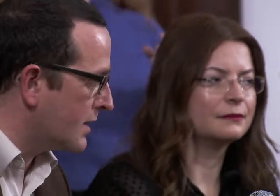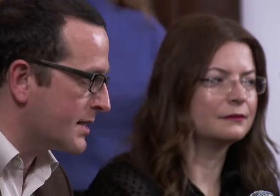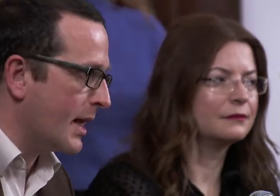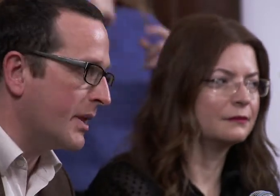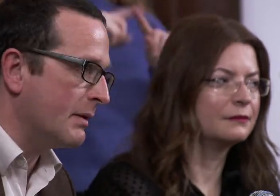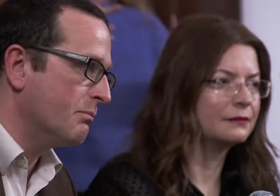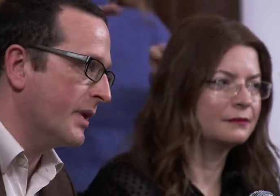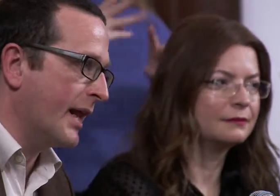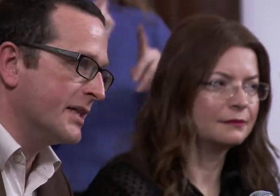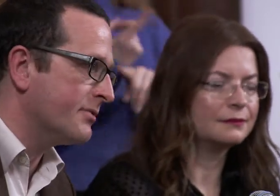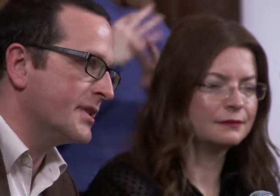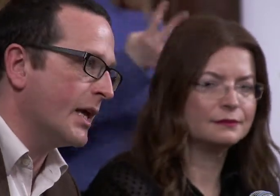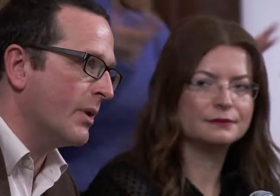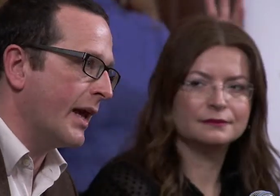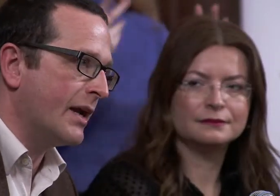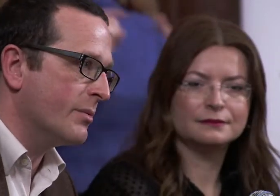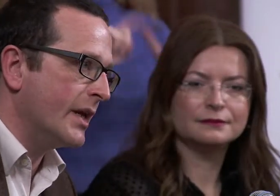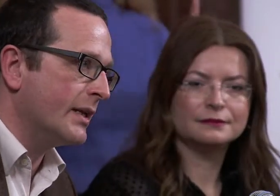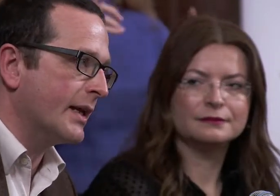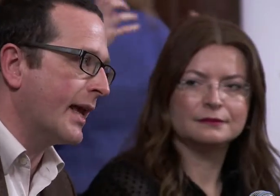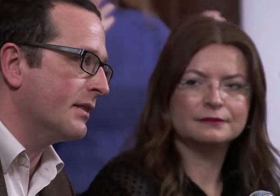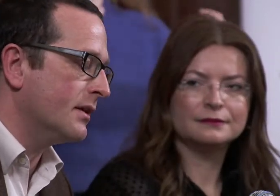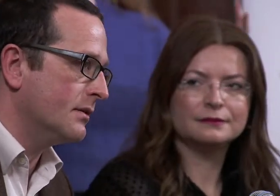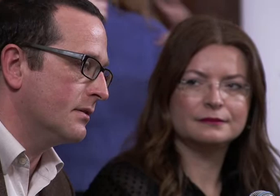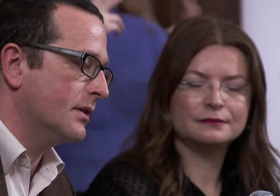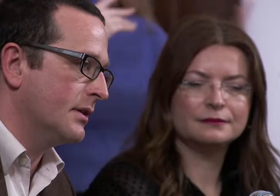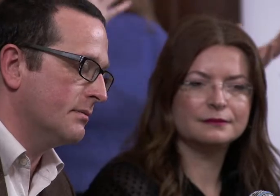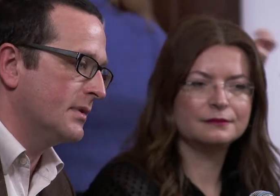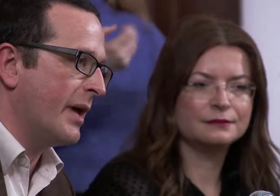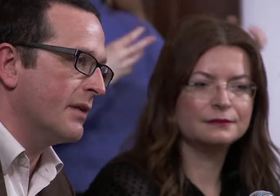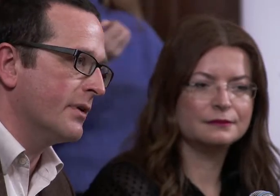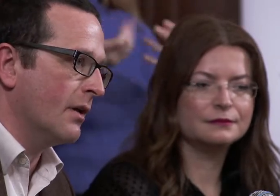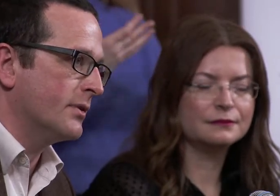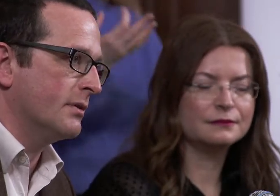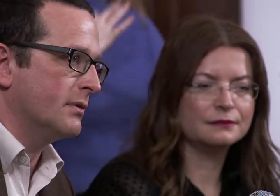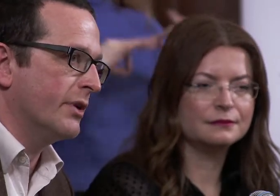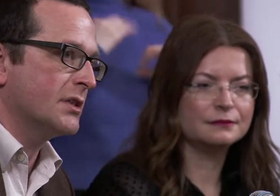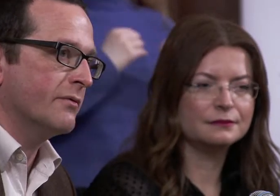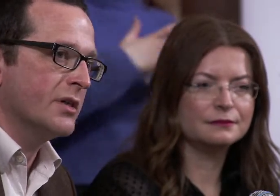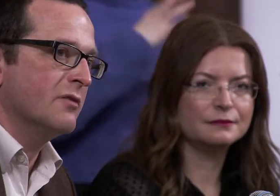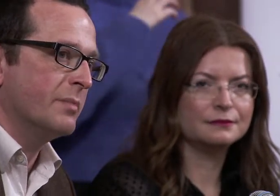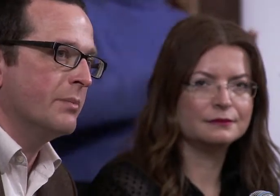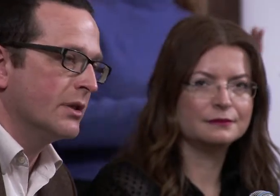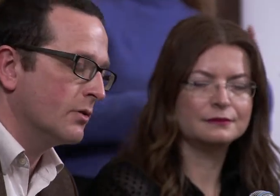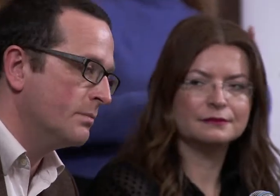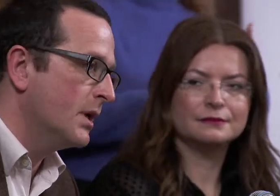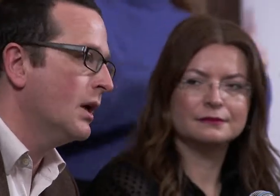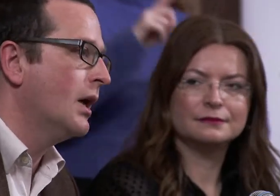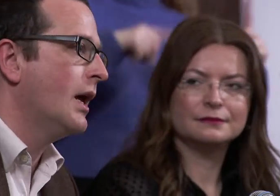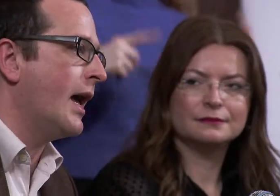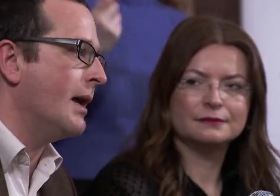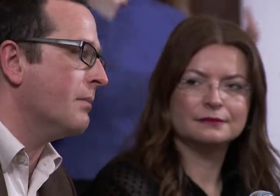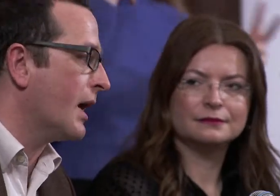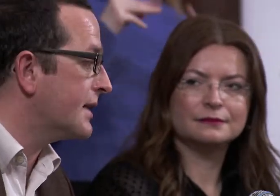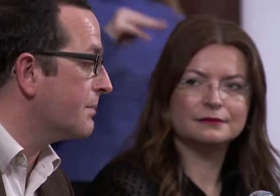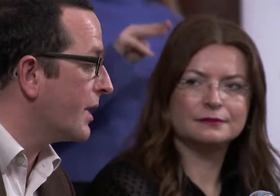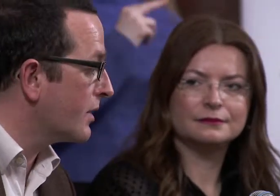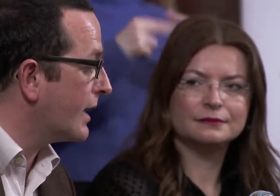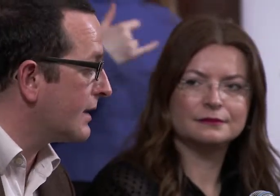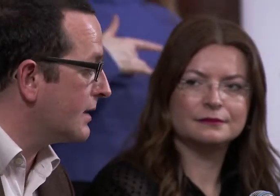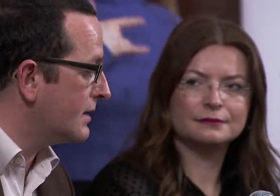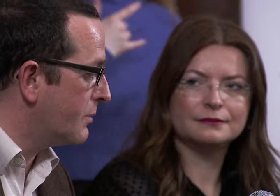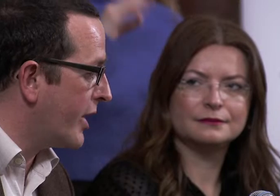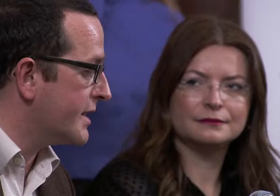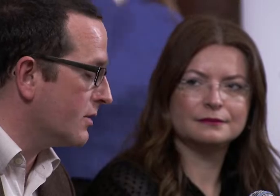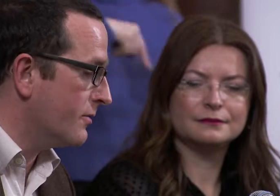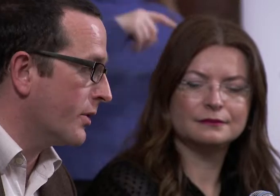people on the Assembly, been at a different table at every meeting and getting the benefit of the rich diversity of people in the room. And I think by looking